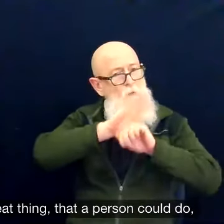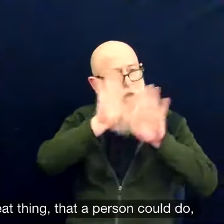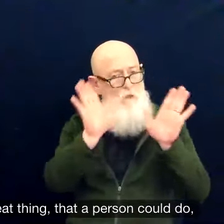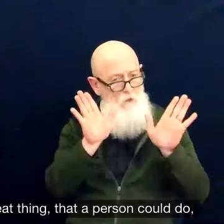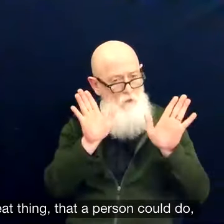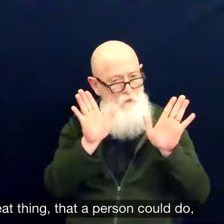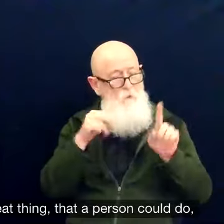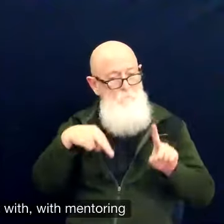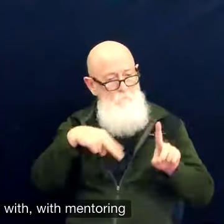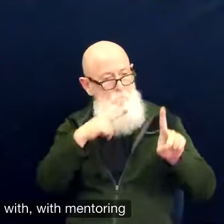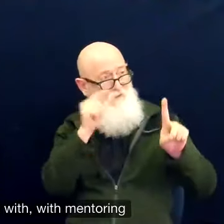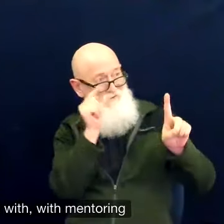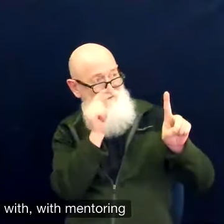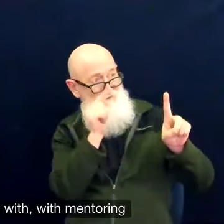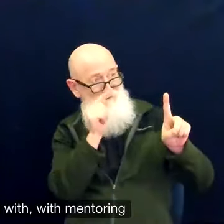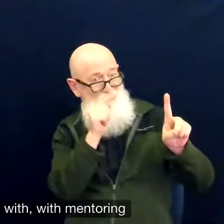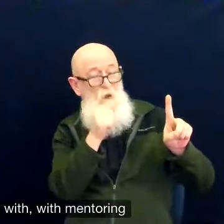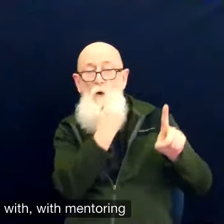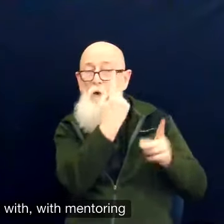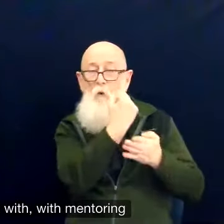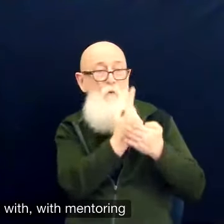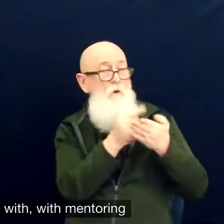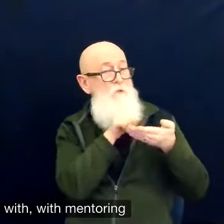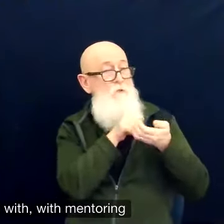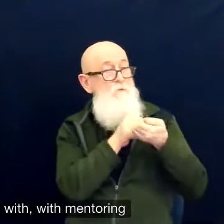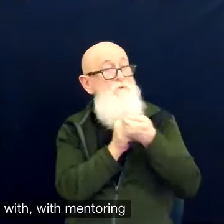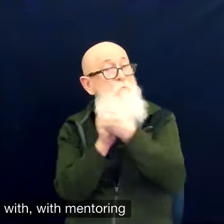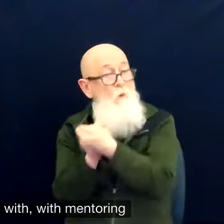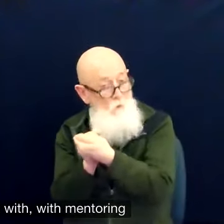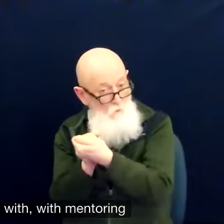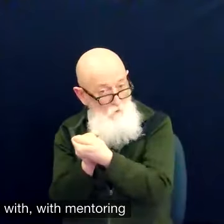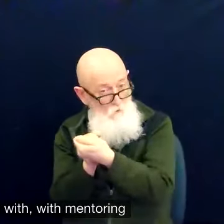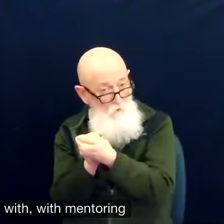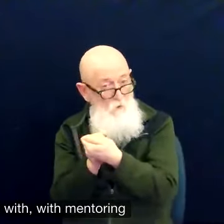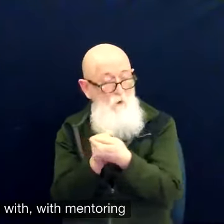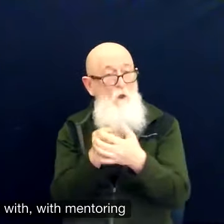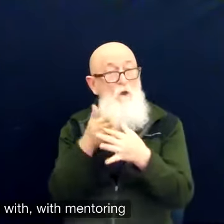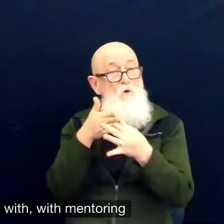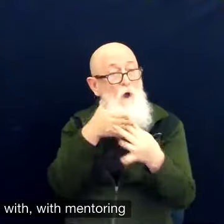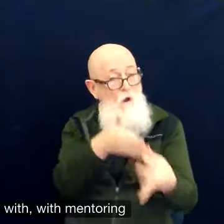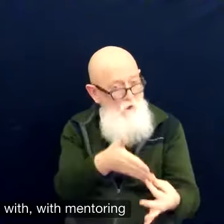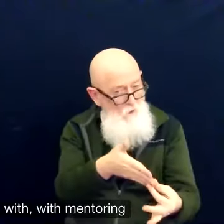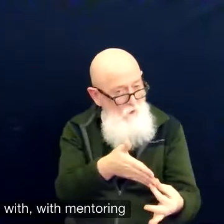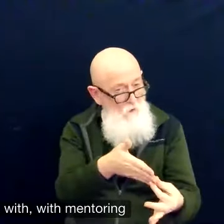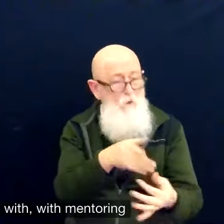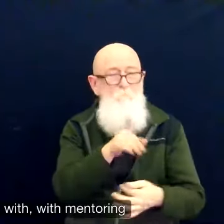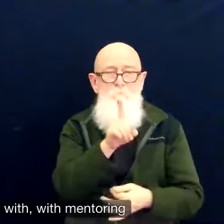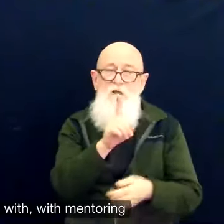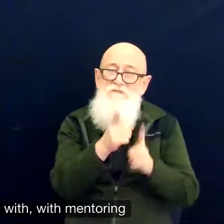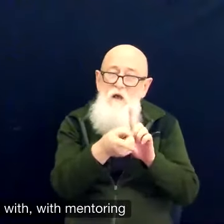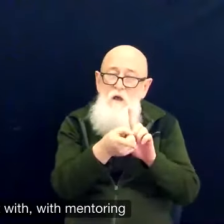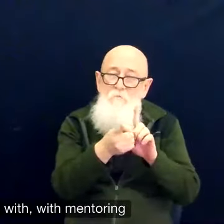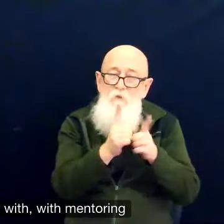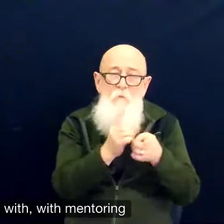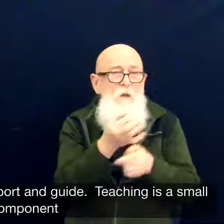is there to support and guide. Teaching is a small component of mentoring, but